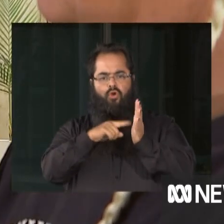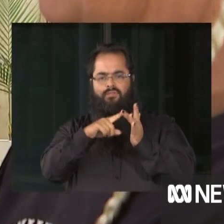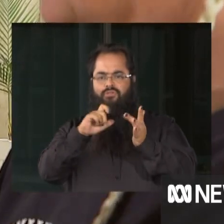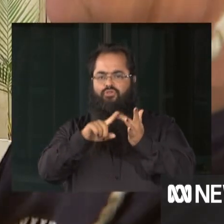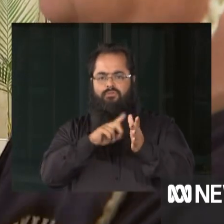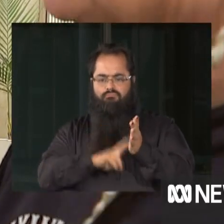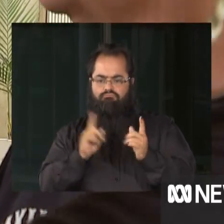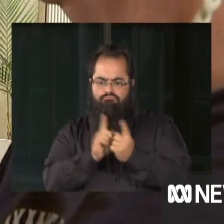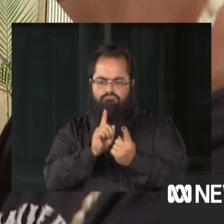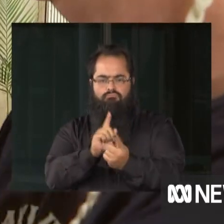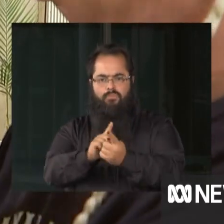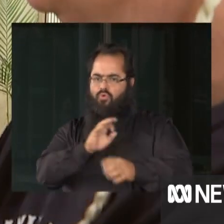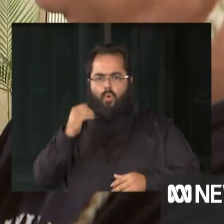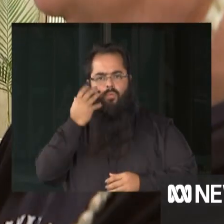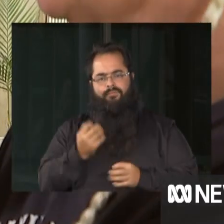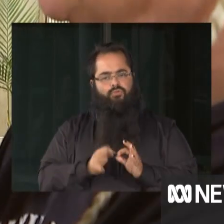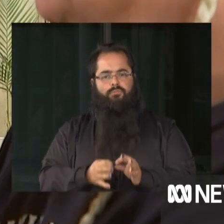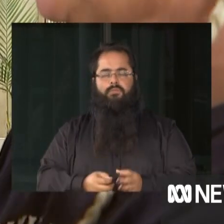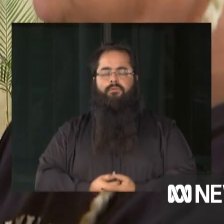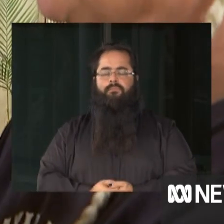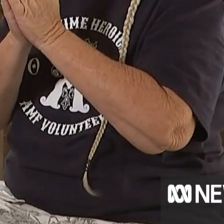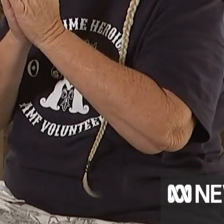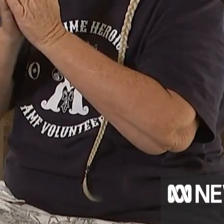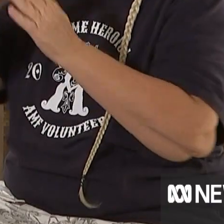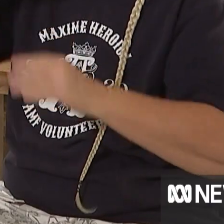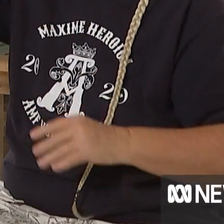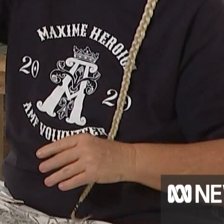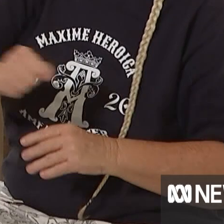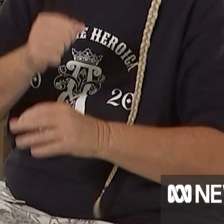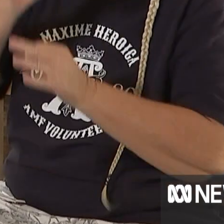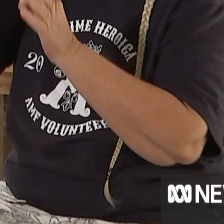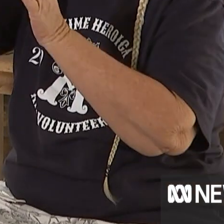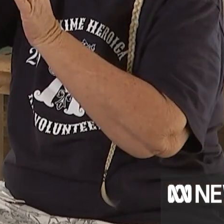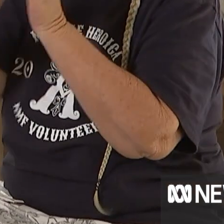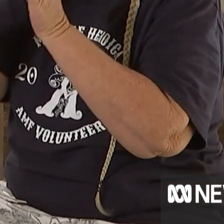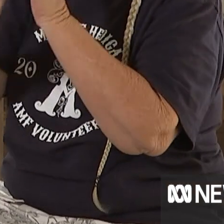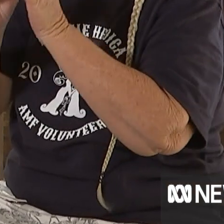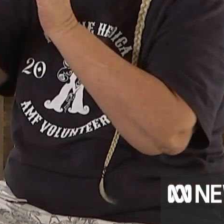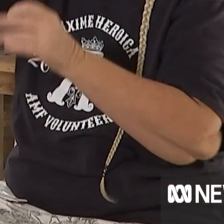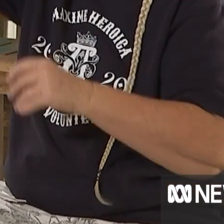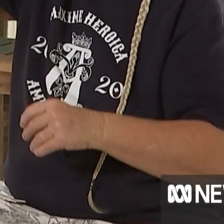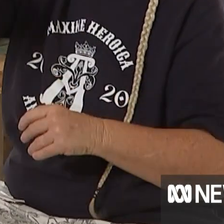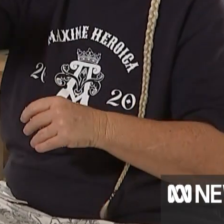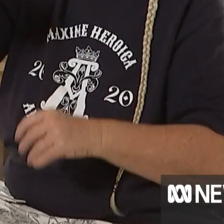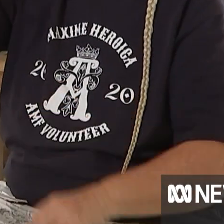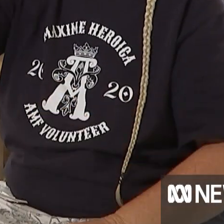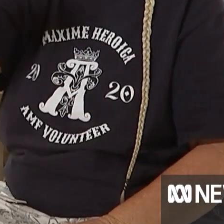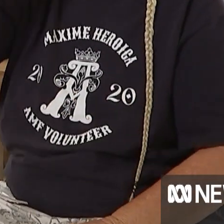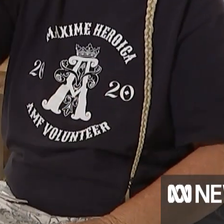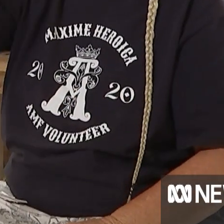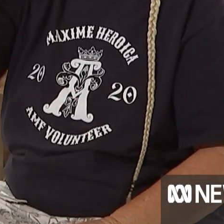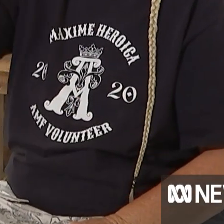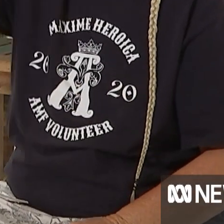or dietitian did their rounds. Gladstone has nothing. They must have interpreters